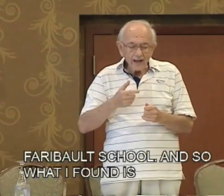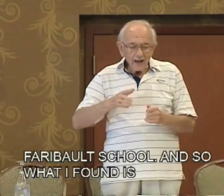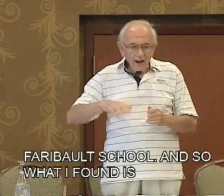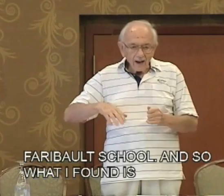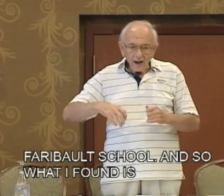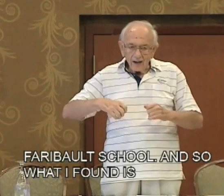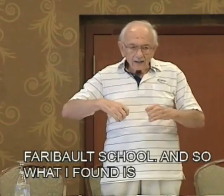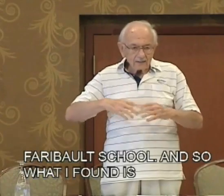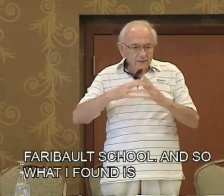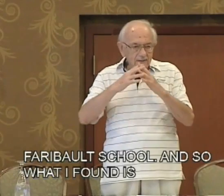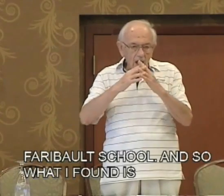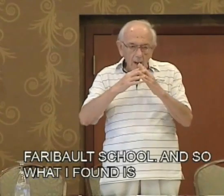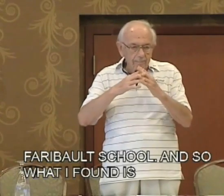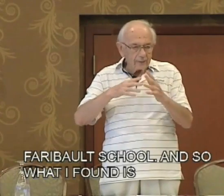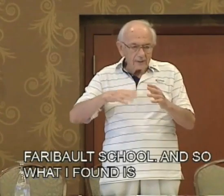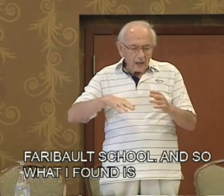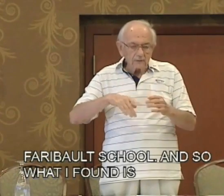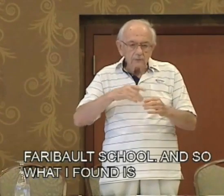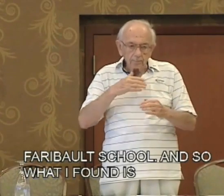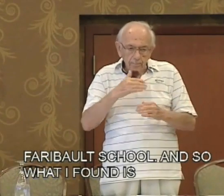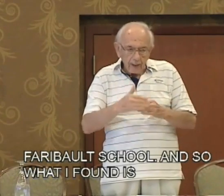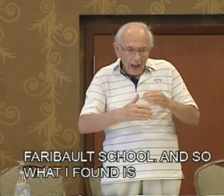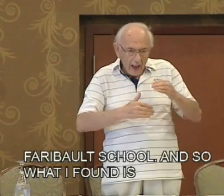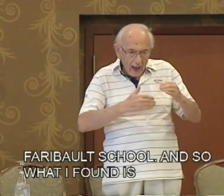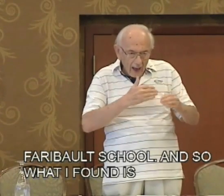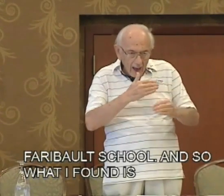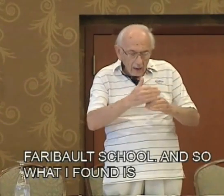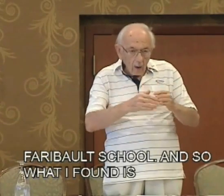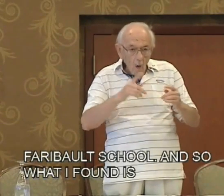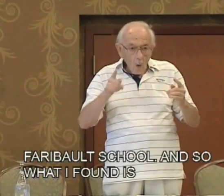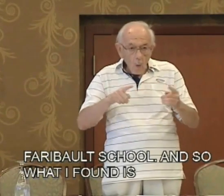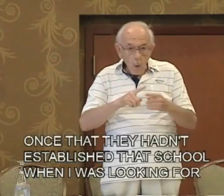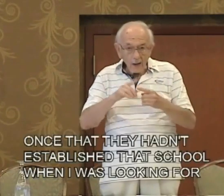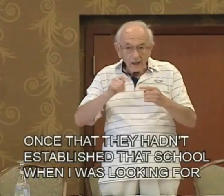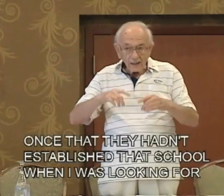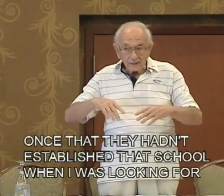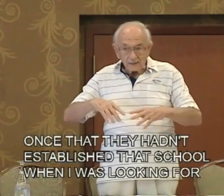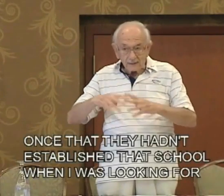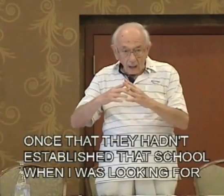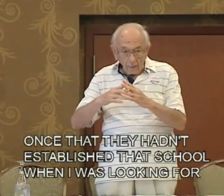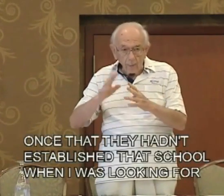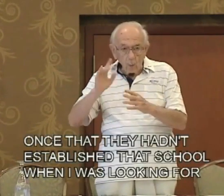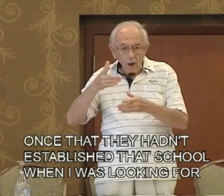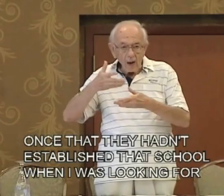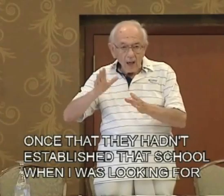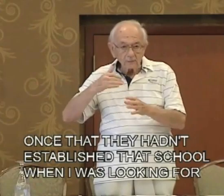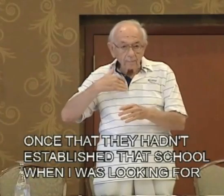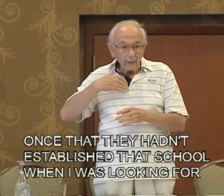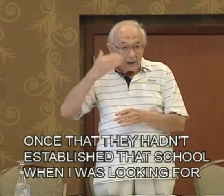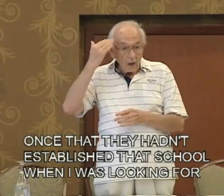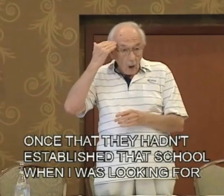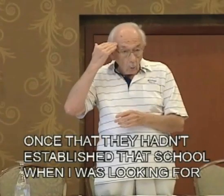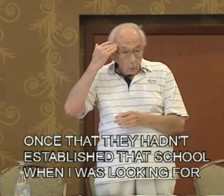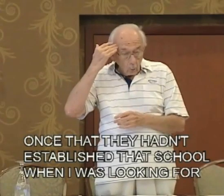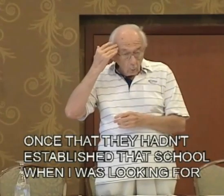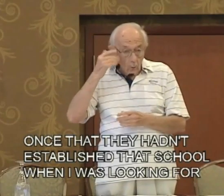and so what I found is once that they hadn't established that school when I was looking for work